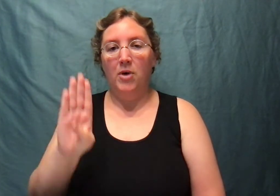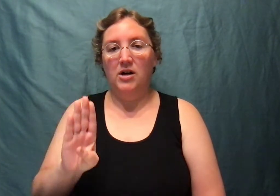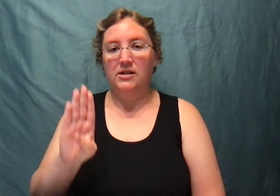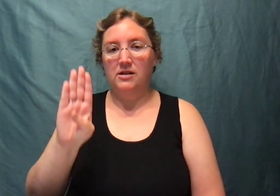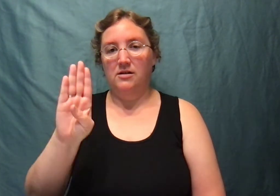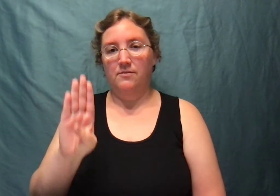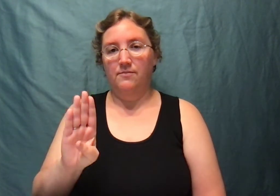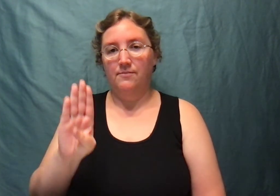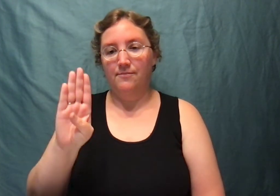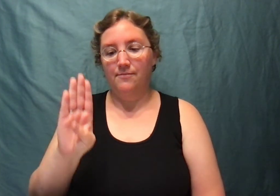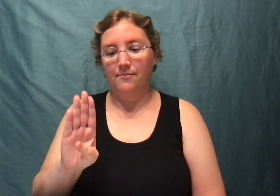Boston,